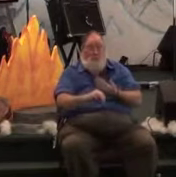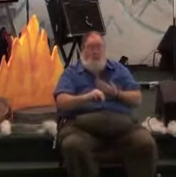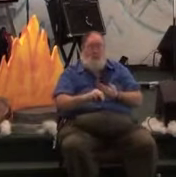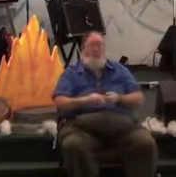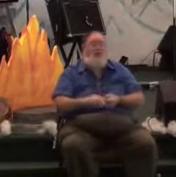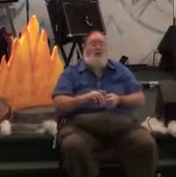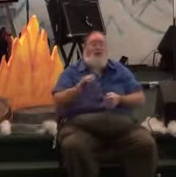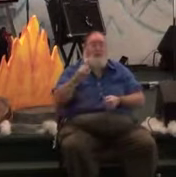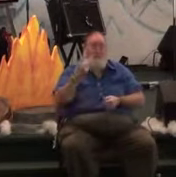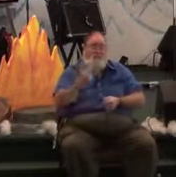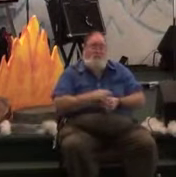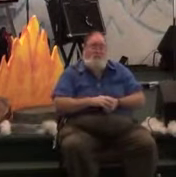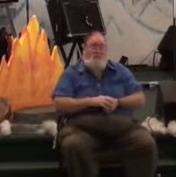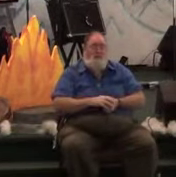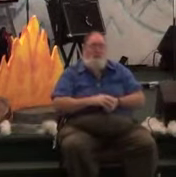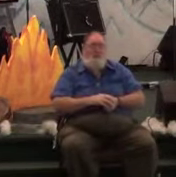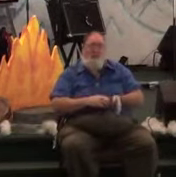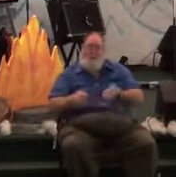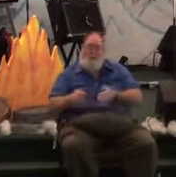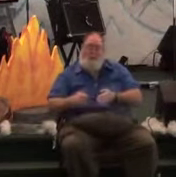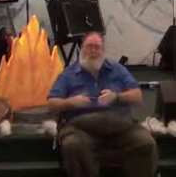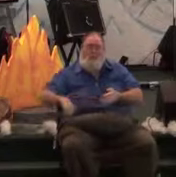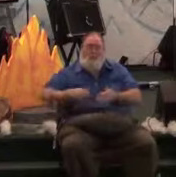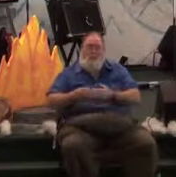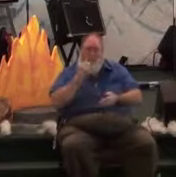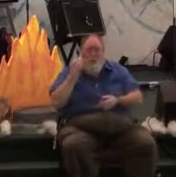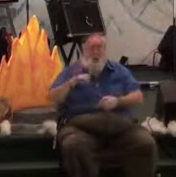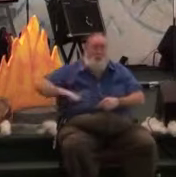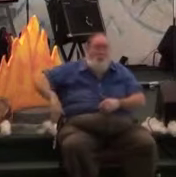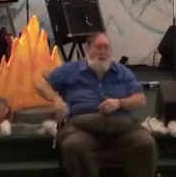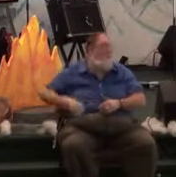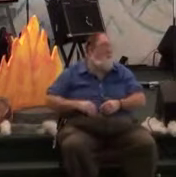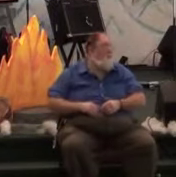late, because they is rock and roll down there.